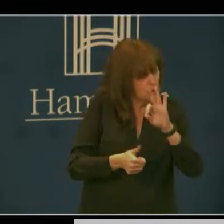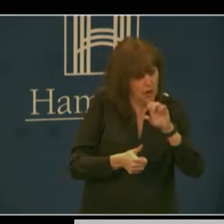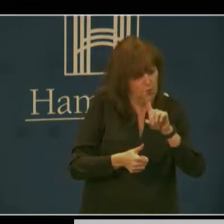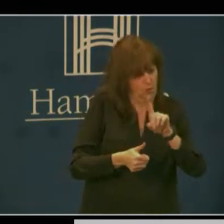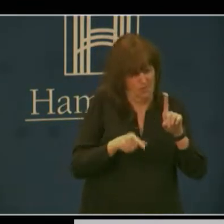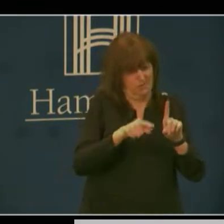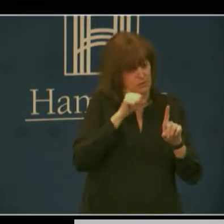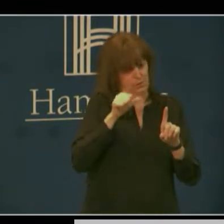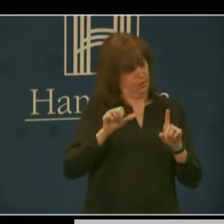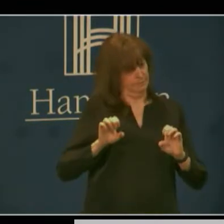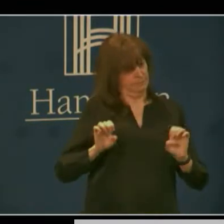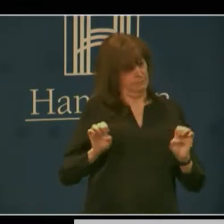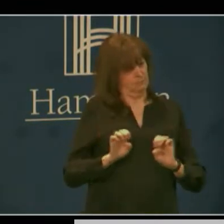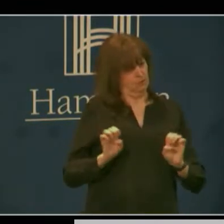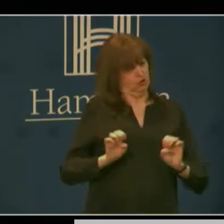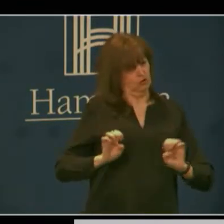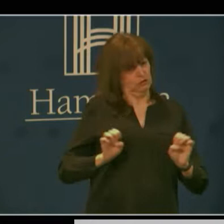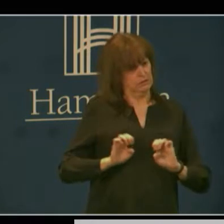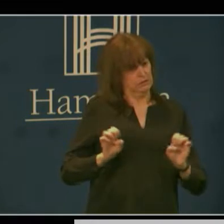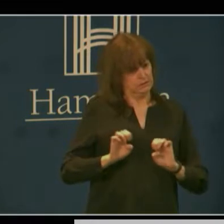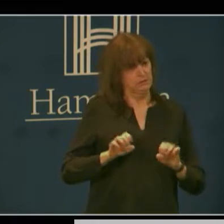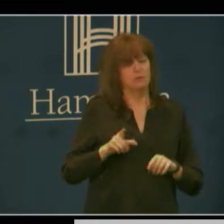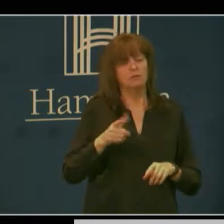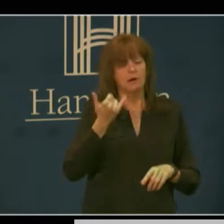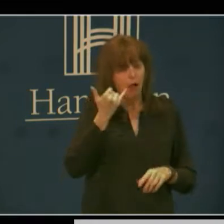the non-emergency number of